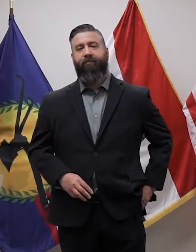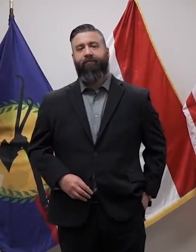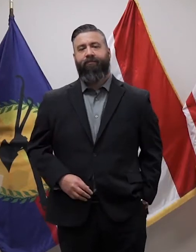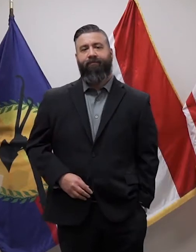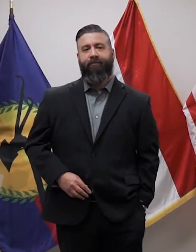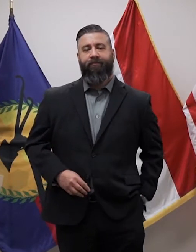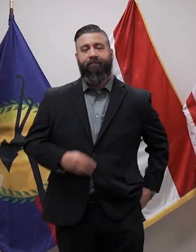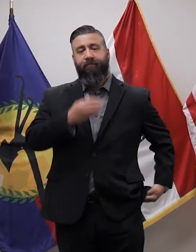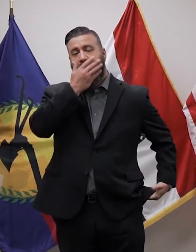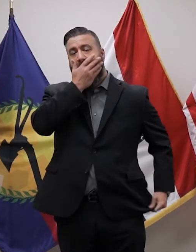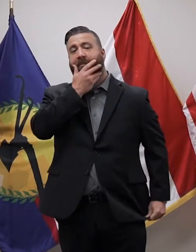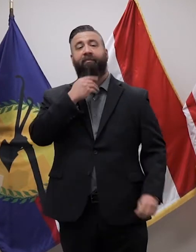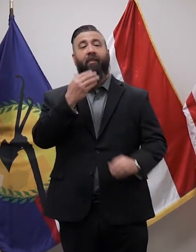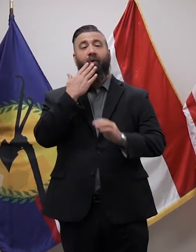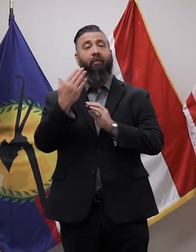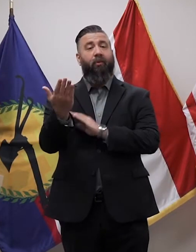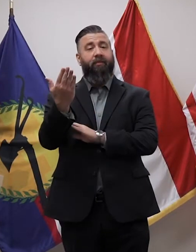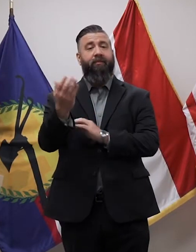Good morning.